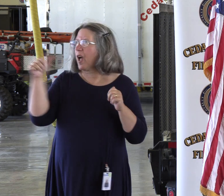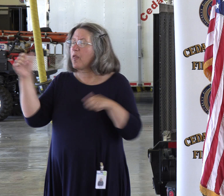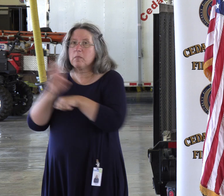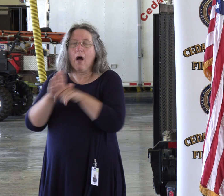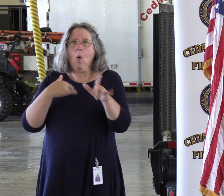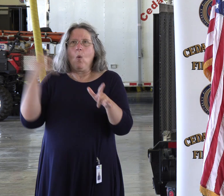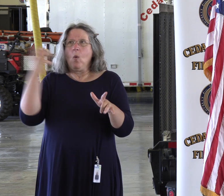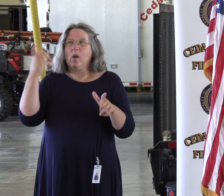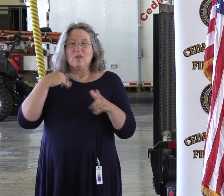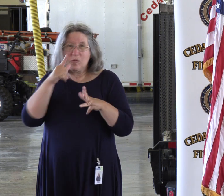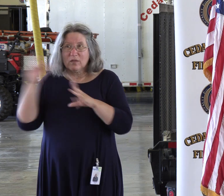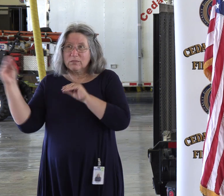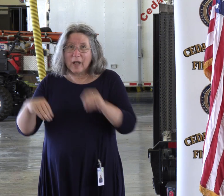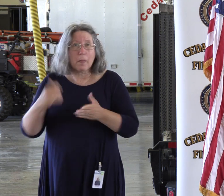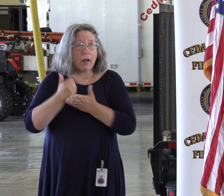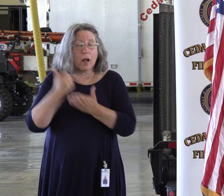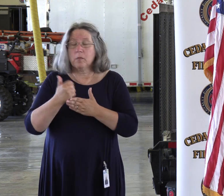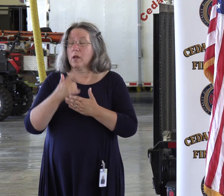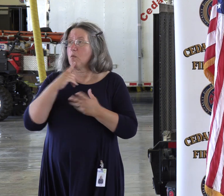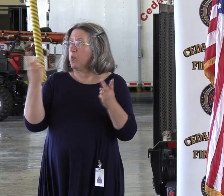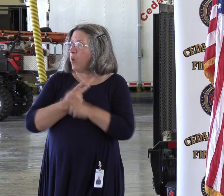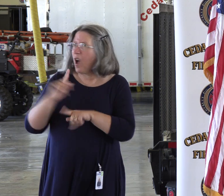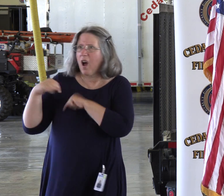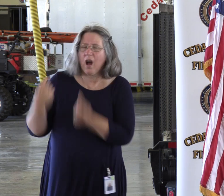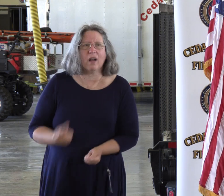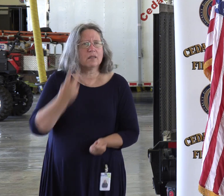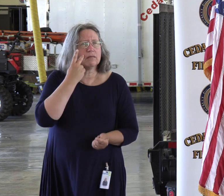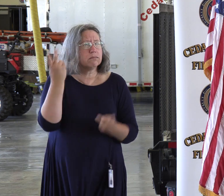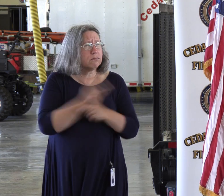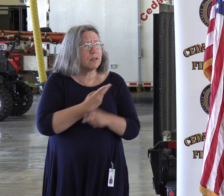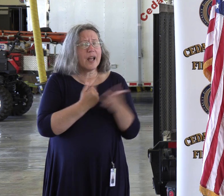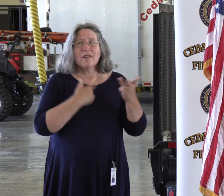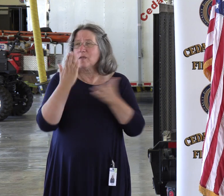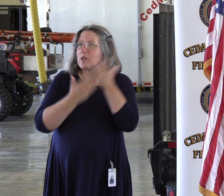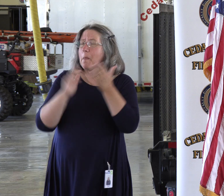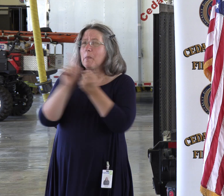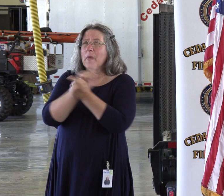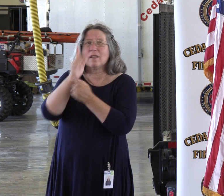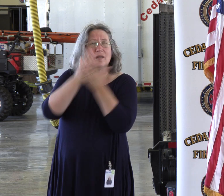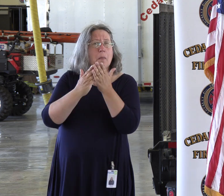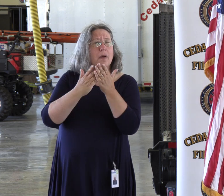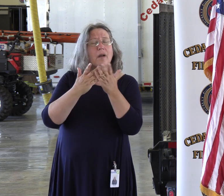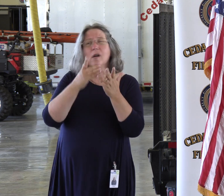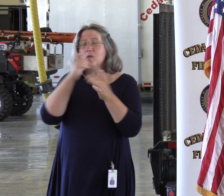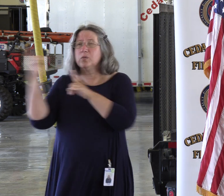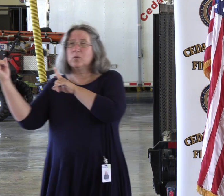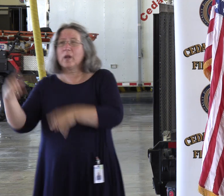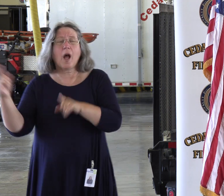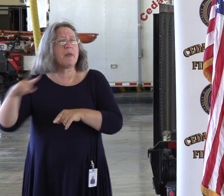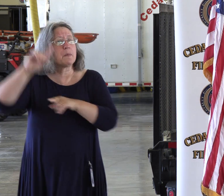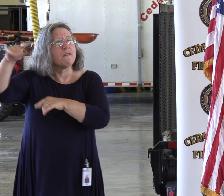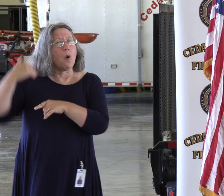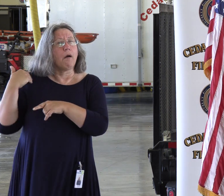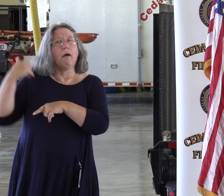gas employees out there in the field, coming across some of the contractors from out of town that have responded to hurricane